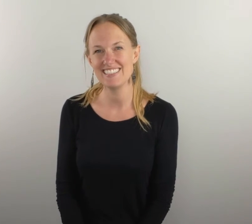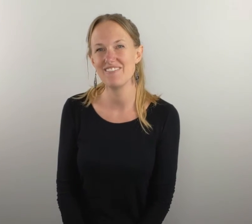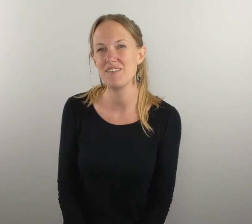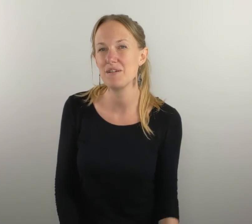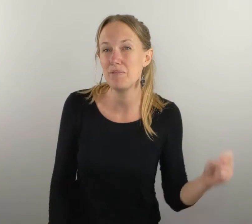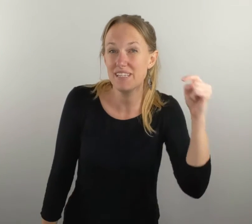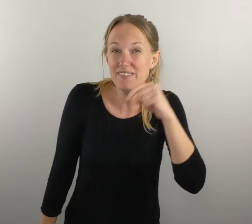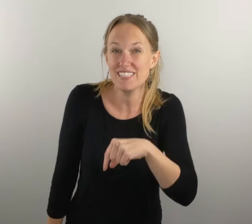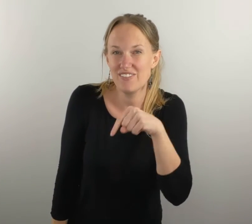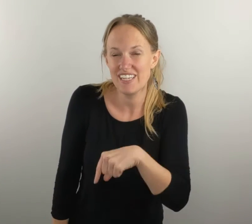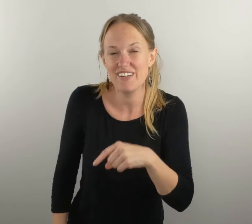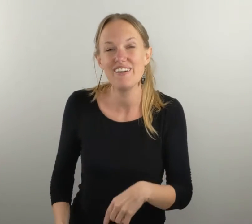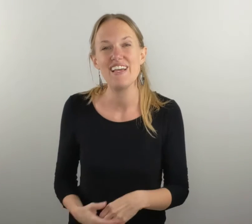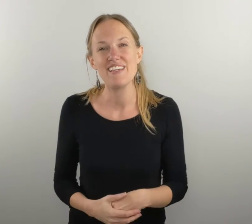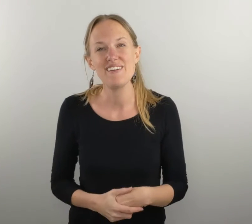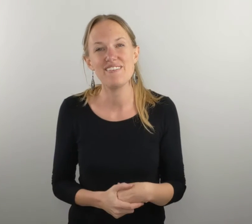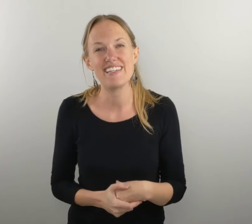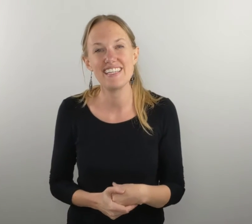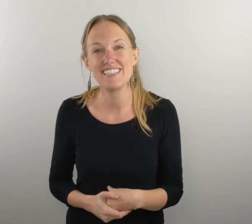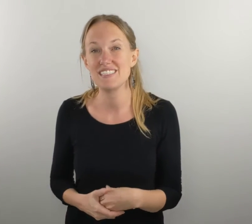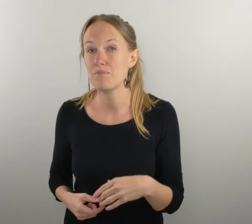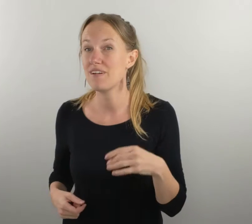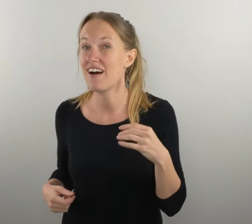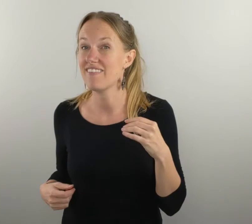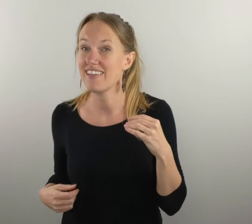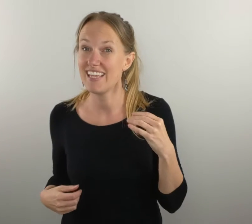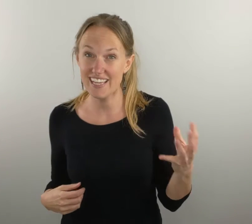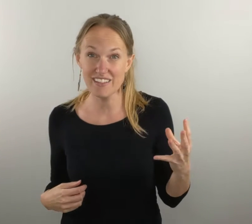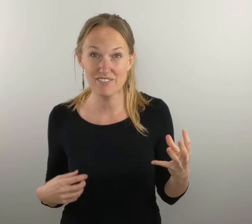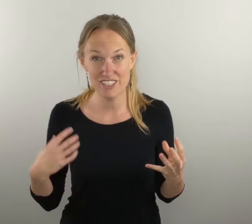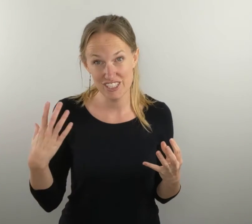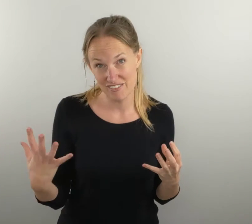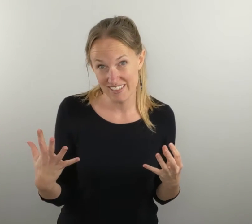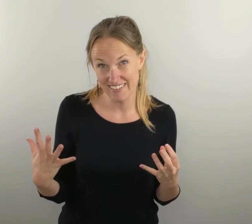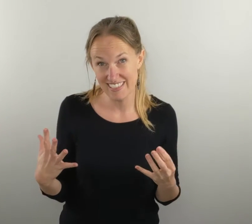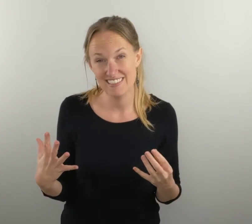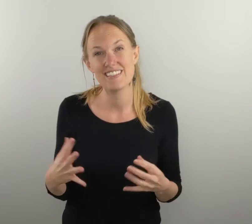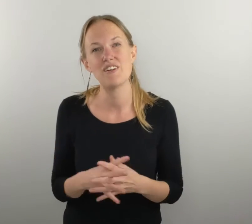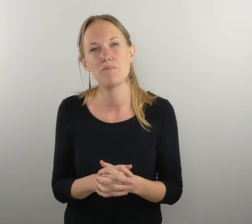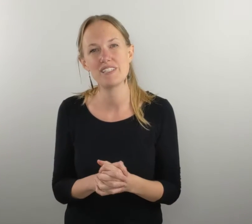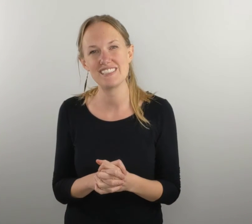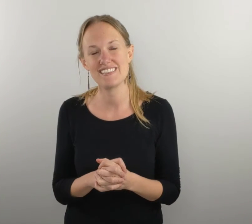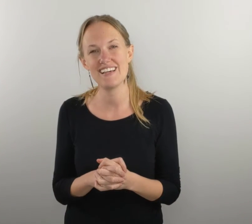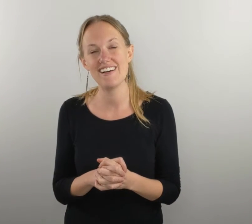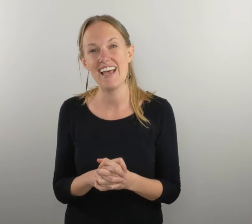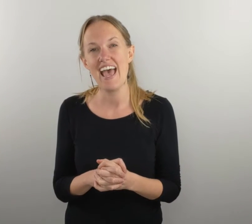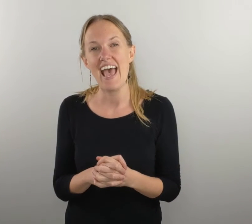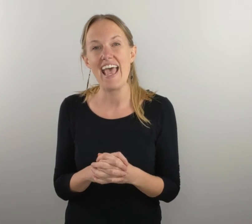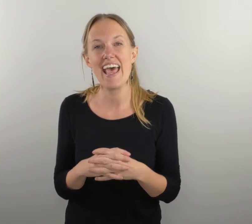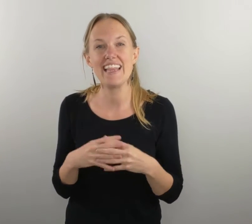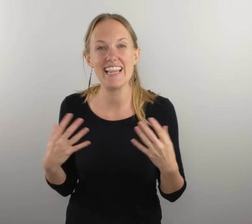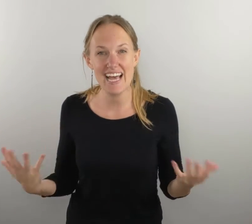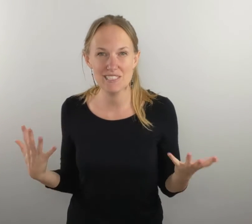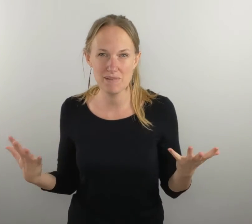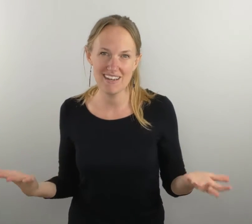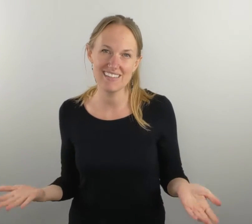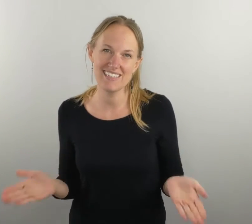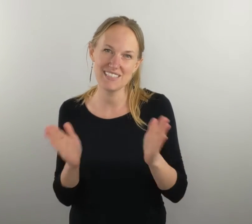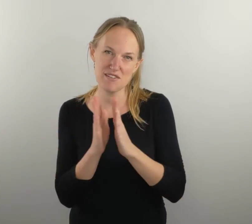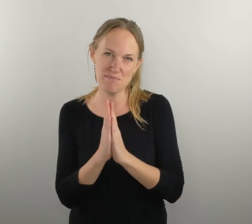If you look below this video, you'll find links to print off either version of lyrics or purchase a song. And last but not least,